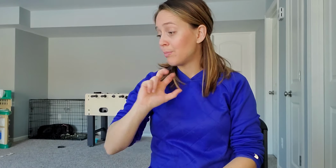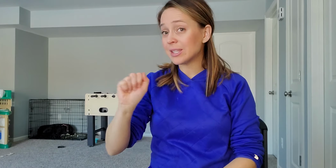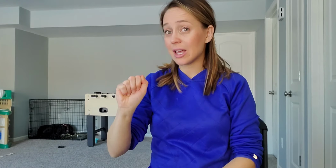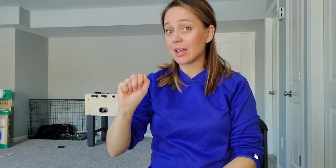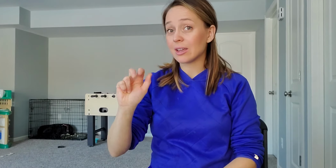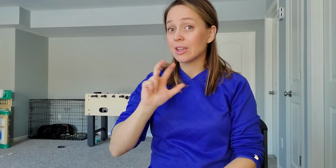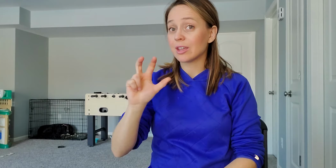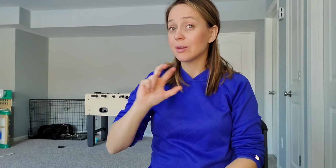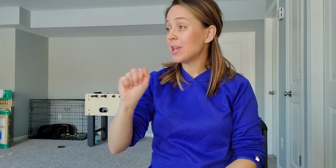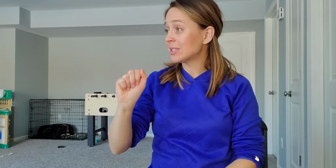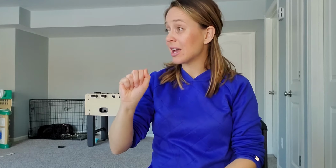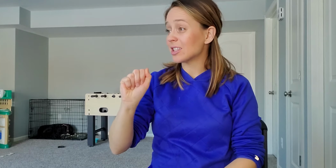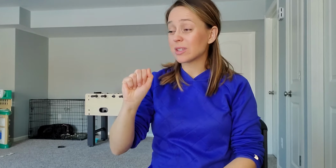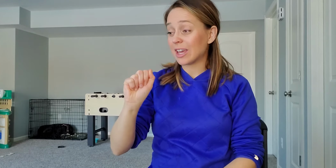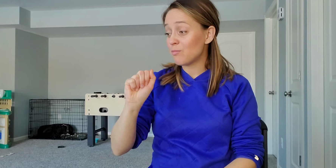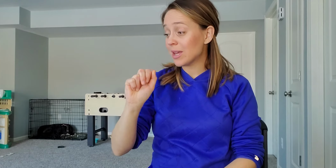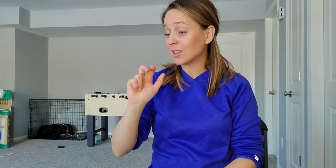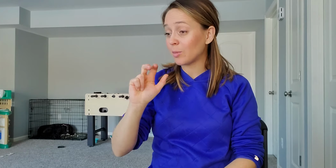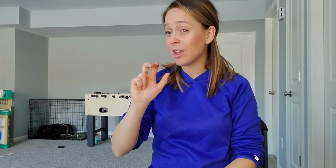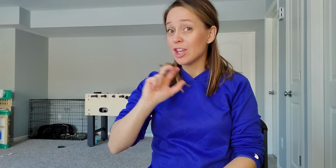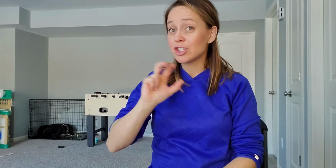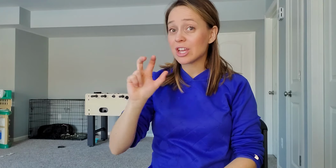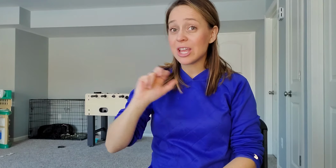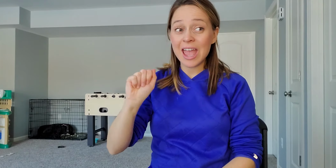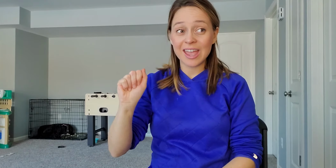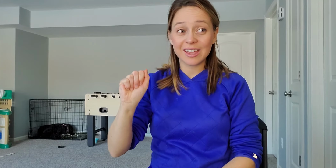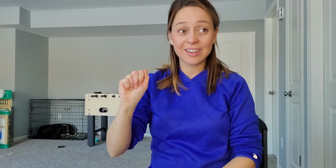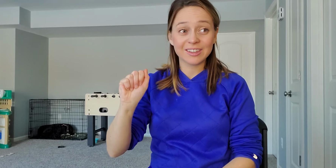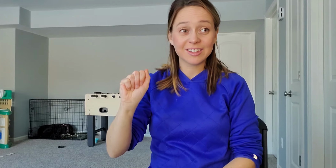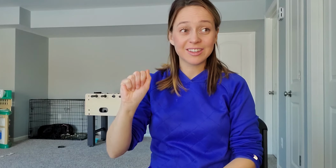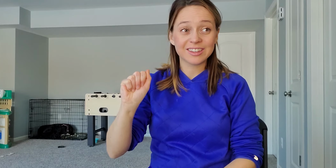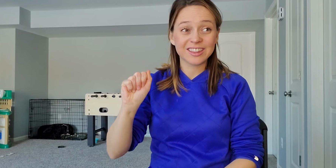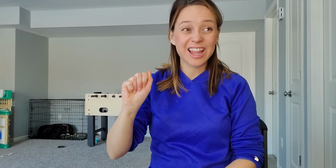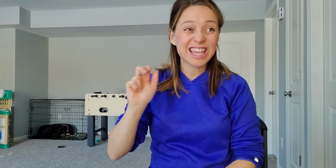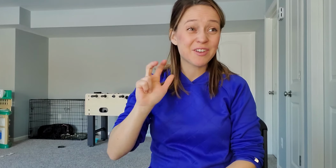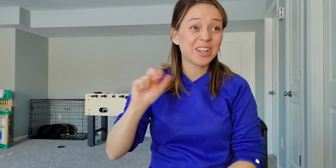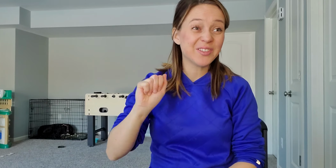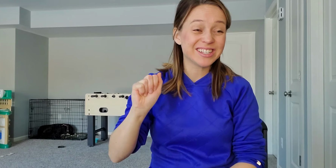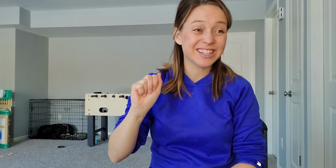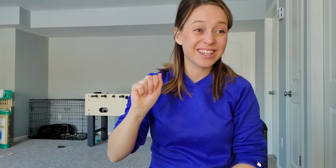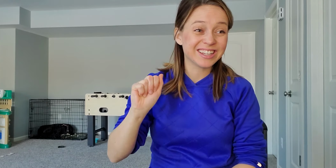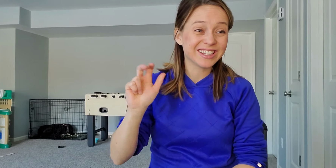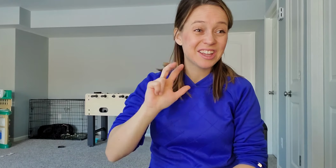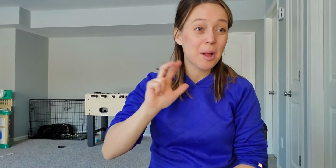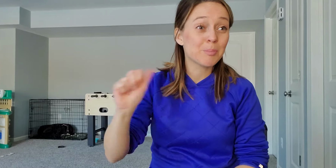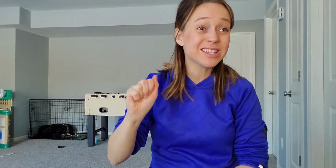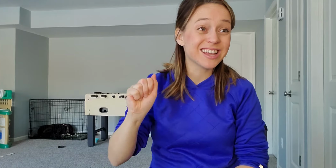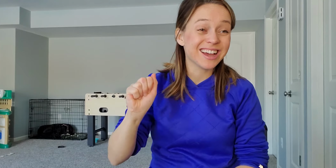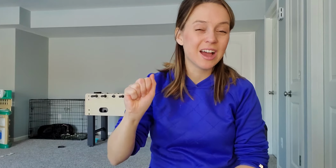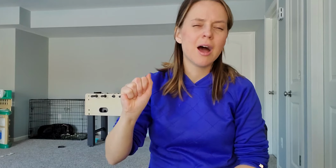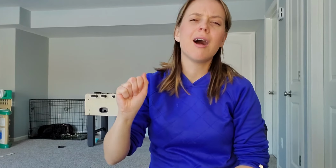Pizza. Pizza. So it's kind of bent a little bit. Shake, shake, A. That's kind of a funny one, isn't it? Pizza.